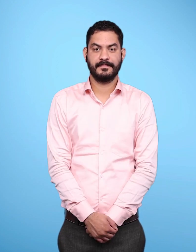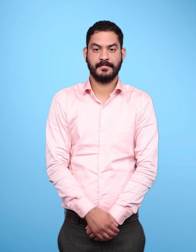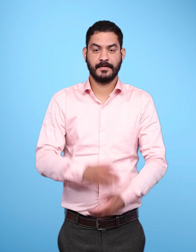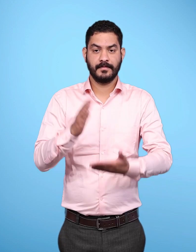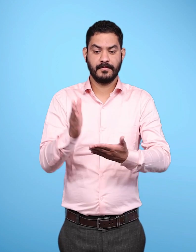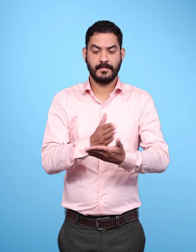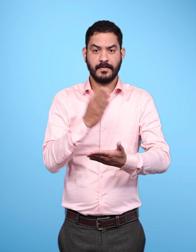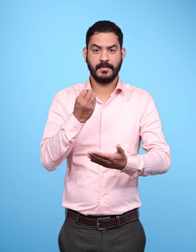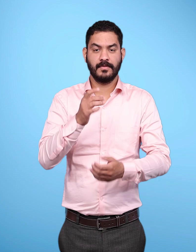Page number